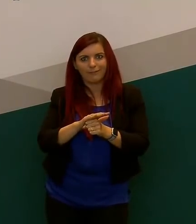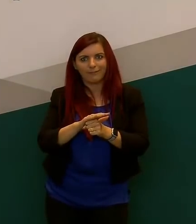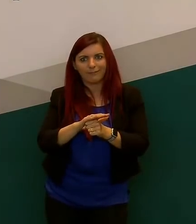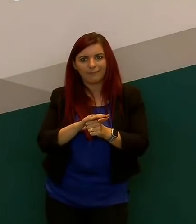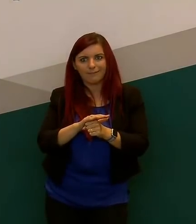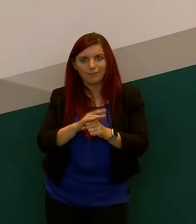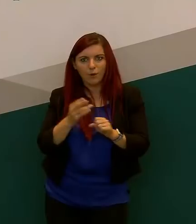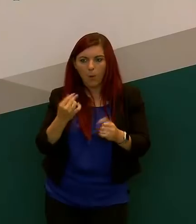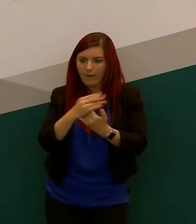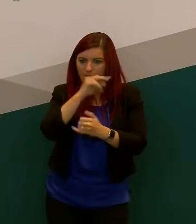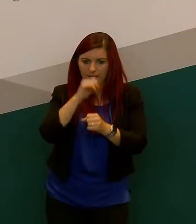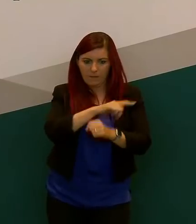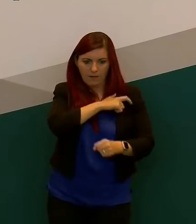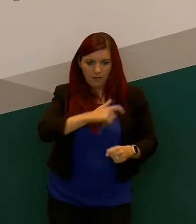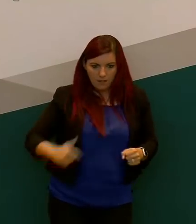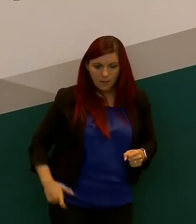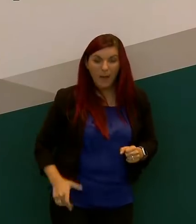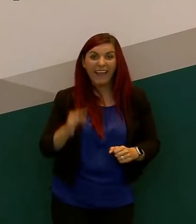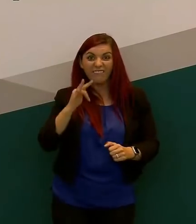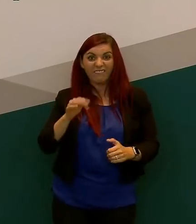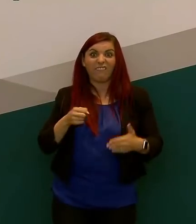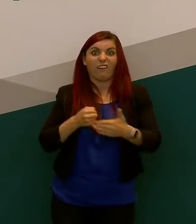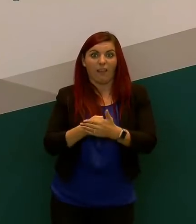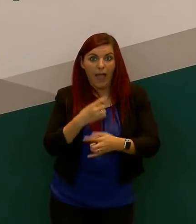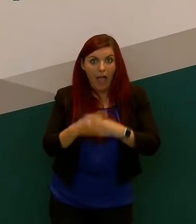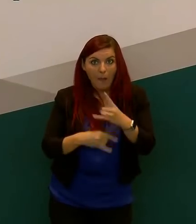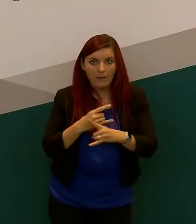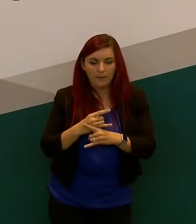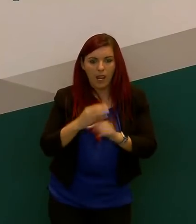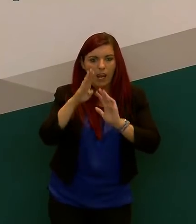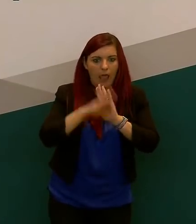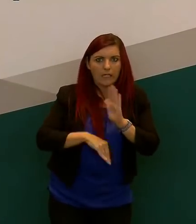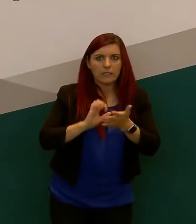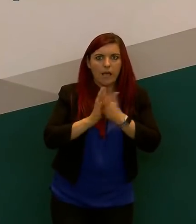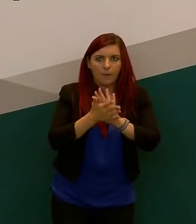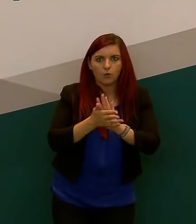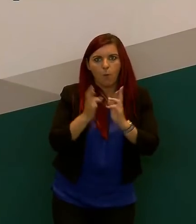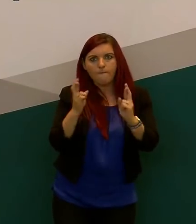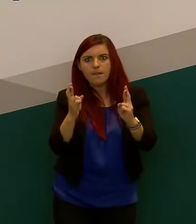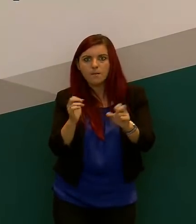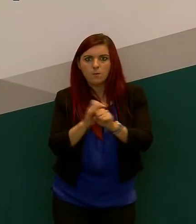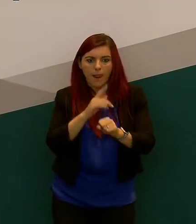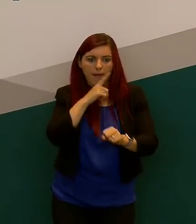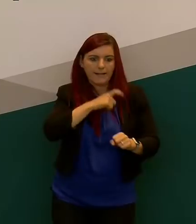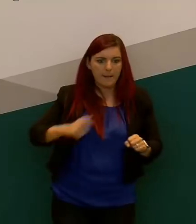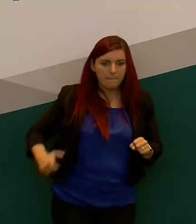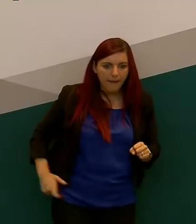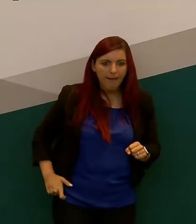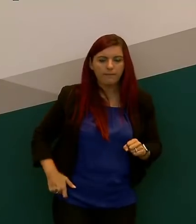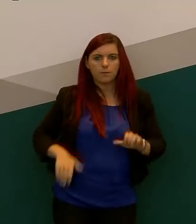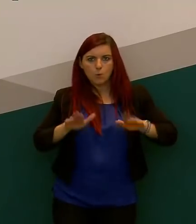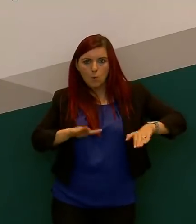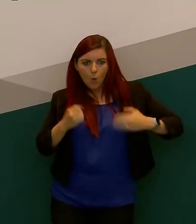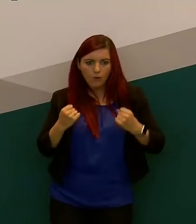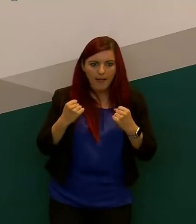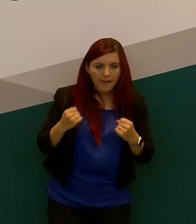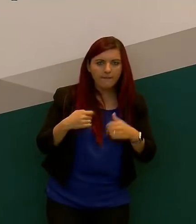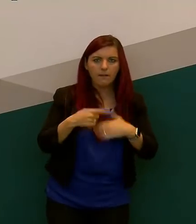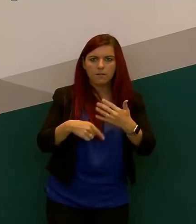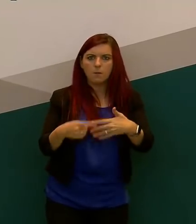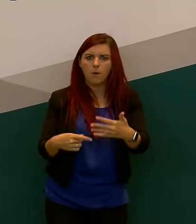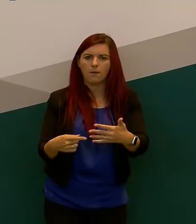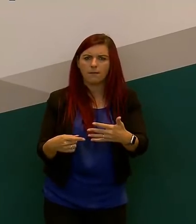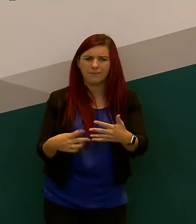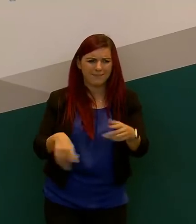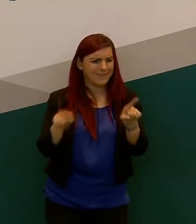airbags and seatbelts. We need to think about these interventions in that way. They're reasonable ways of reducing the risk of